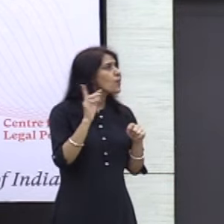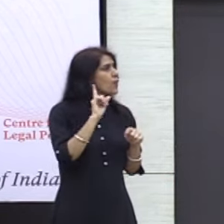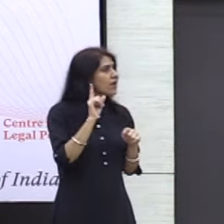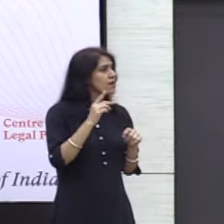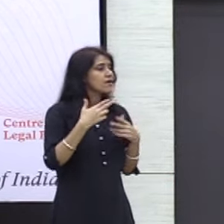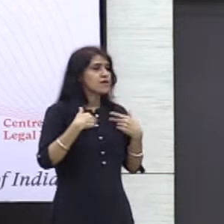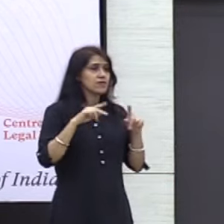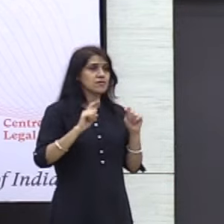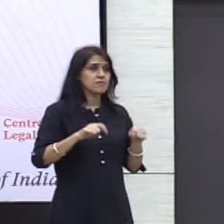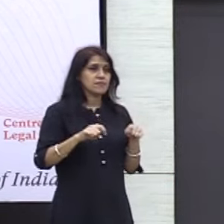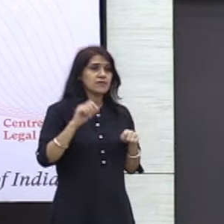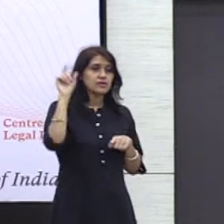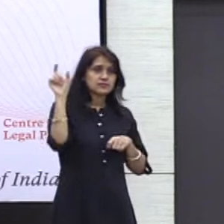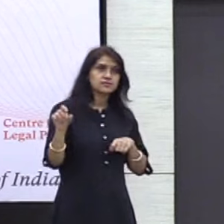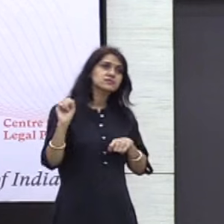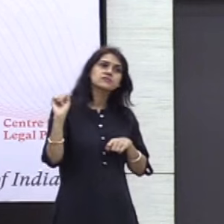will take cognizance of the matter.